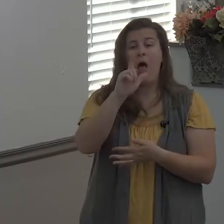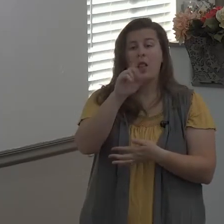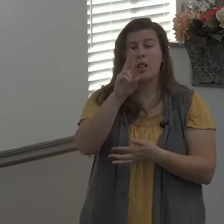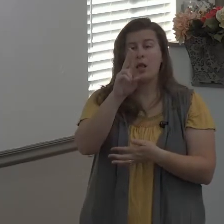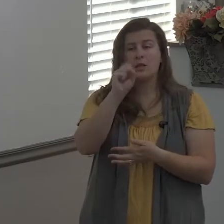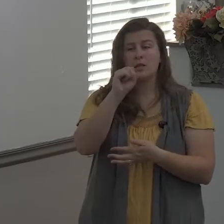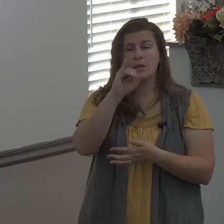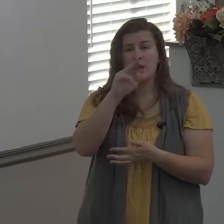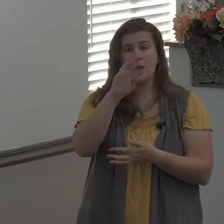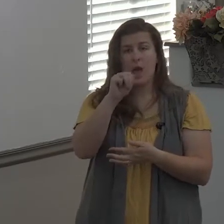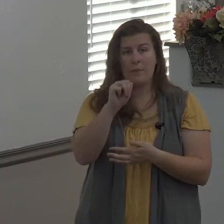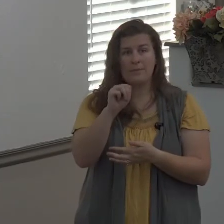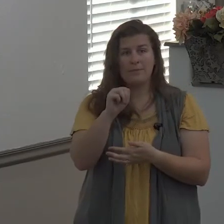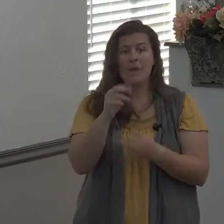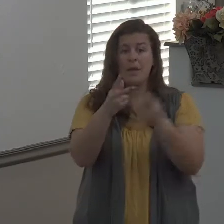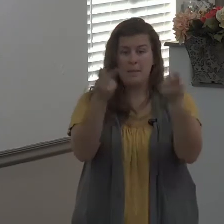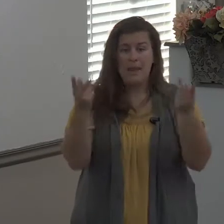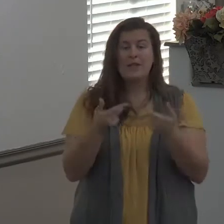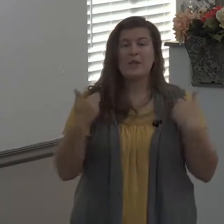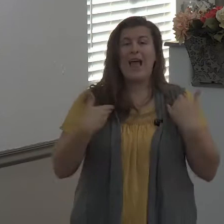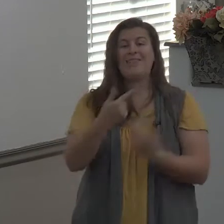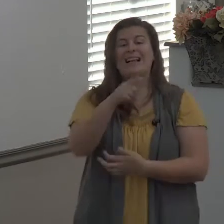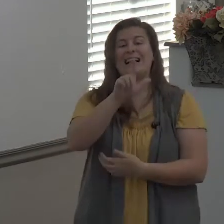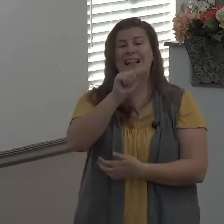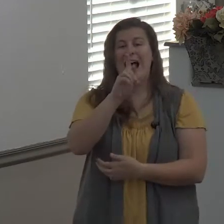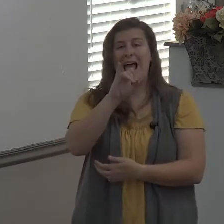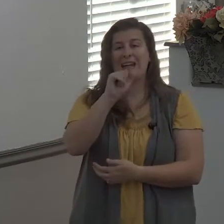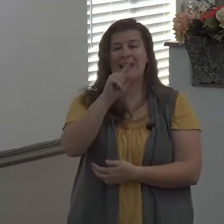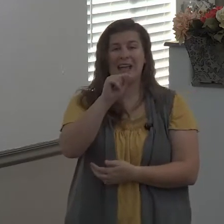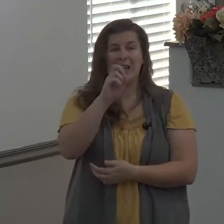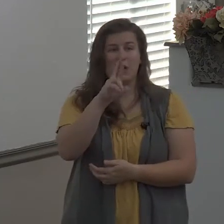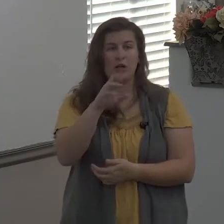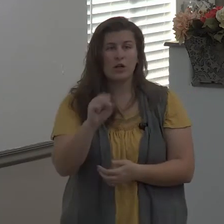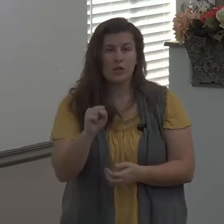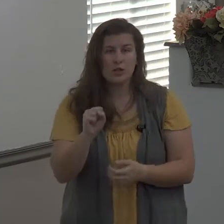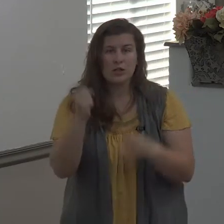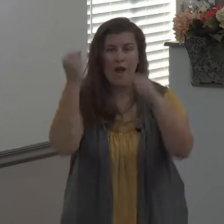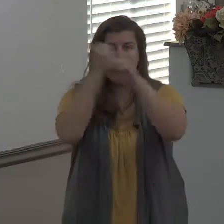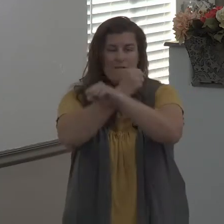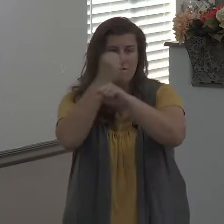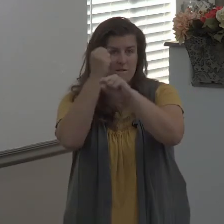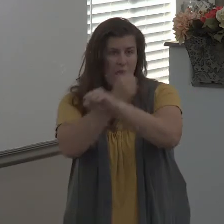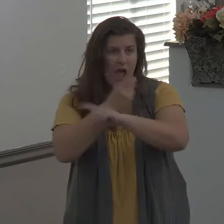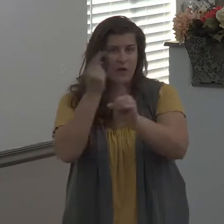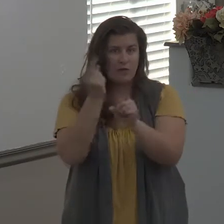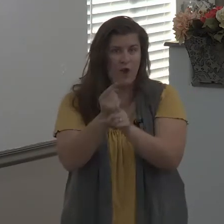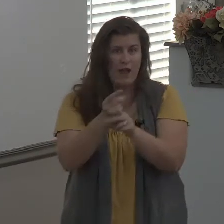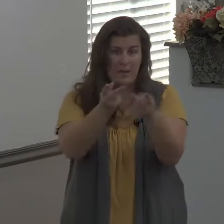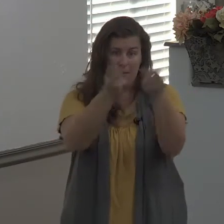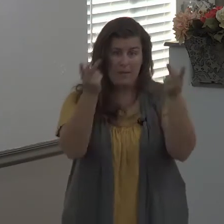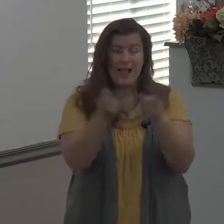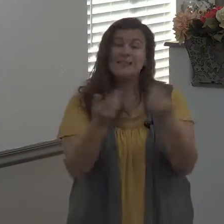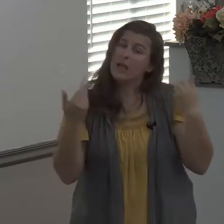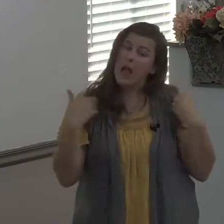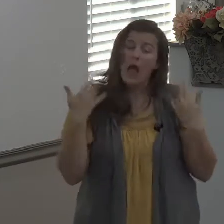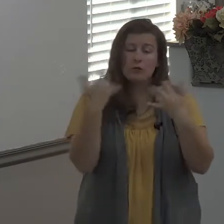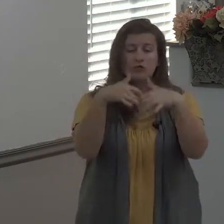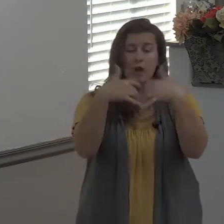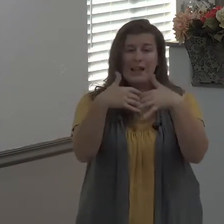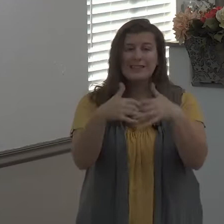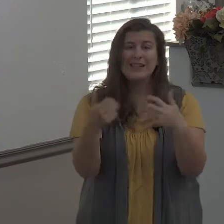word circle. It's the Colosseum. It's where they would bring in the gladiators. It's where they would bring in people just